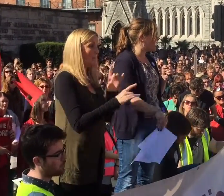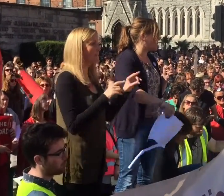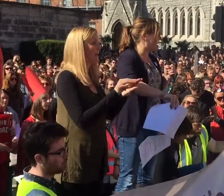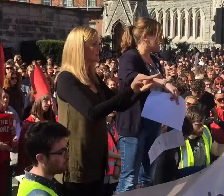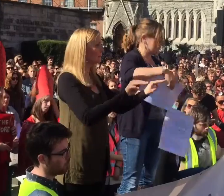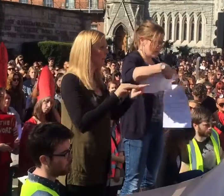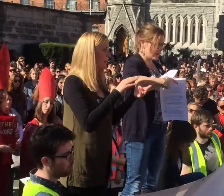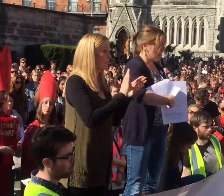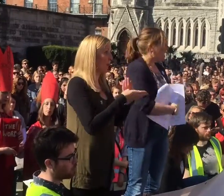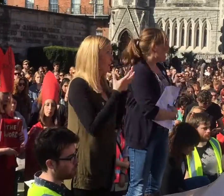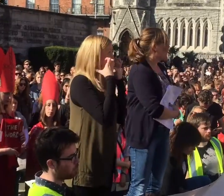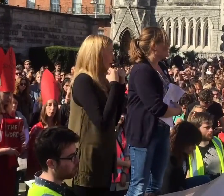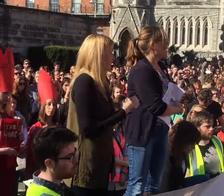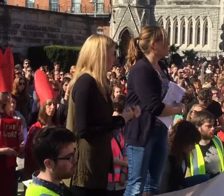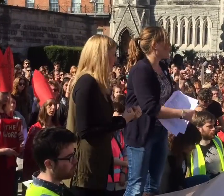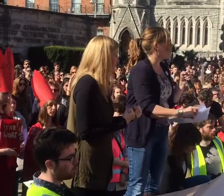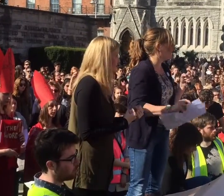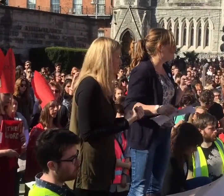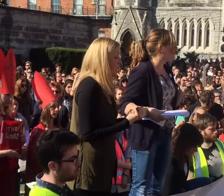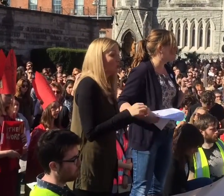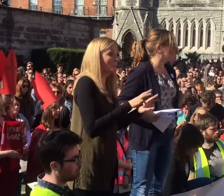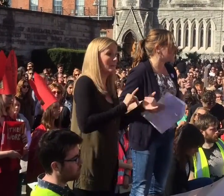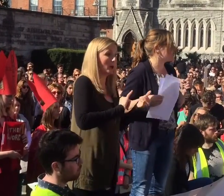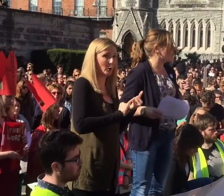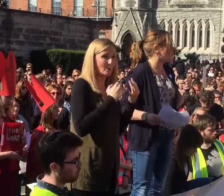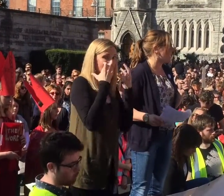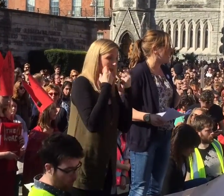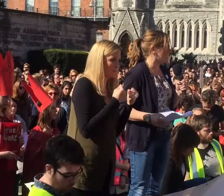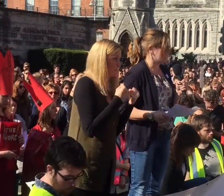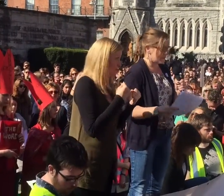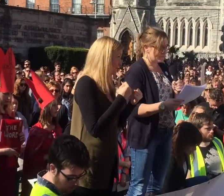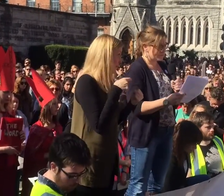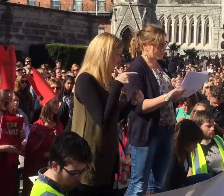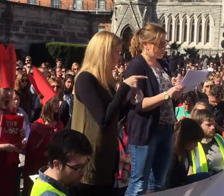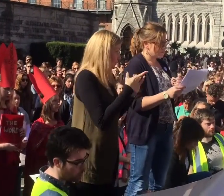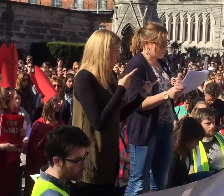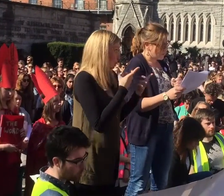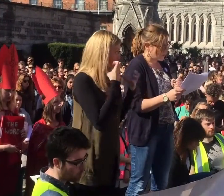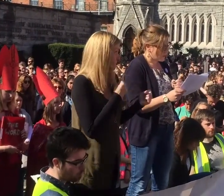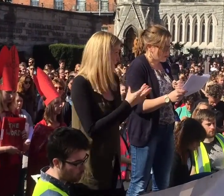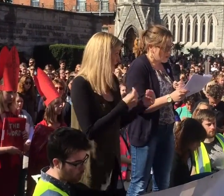people desperate. And desperate people do desperate things.